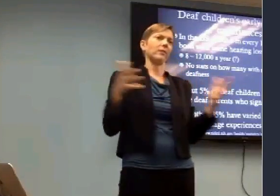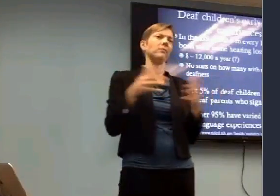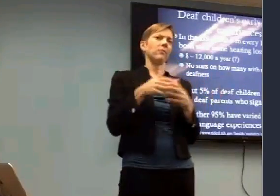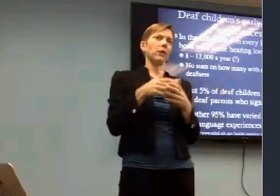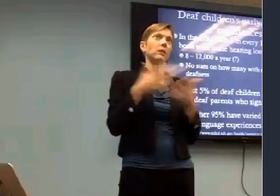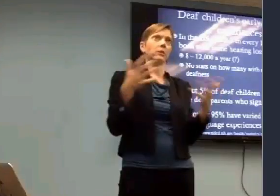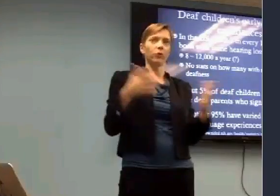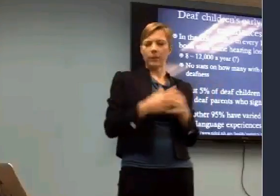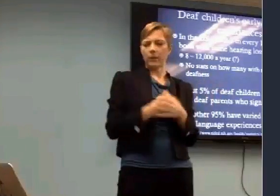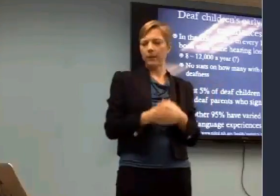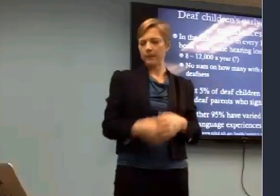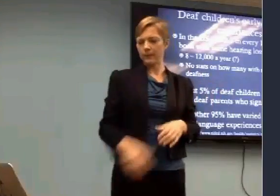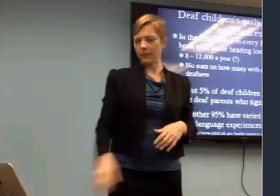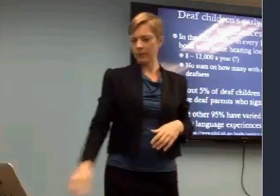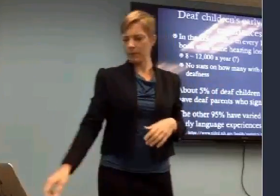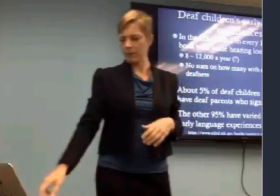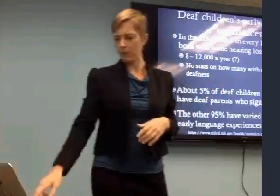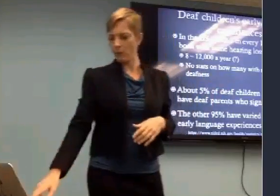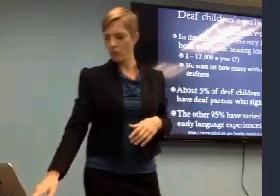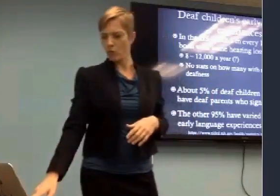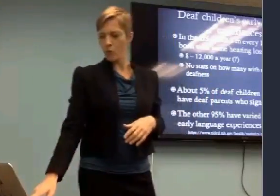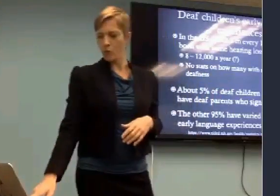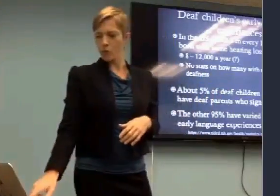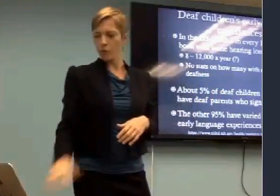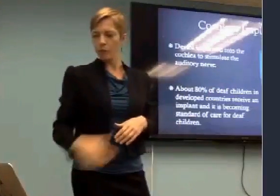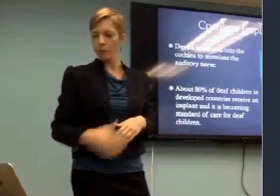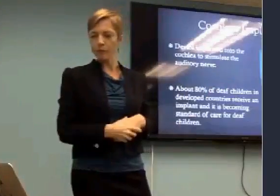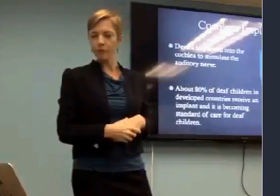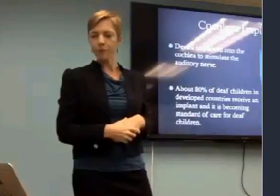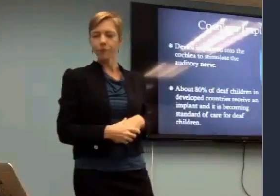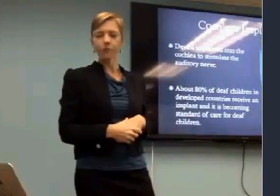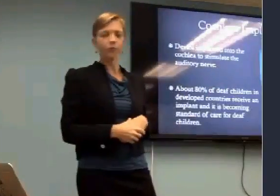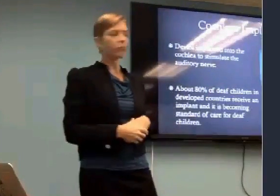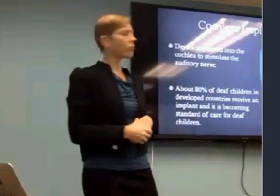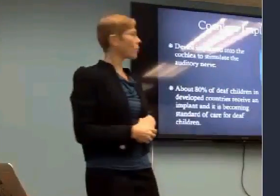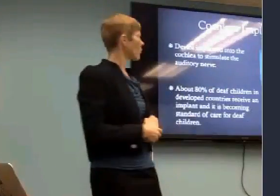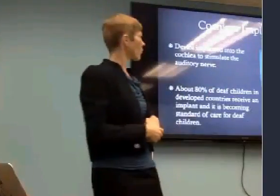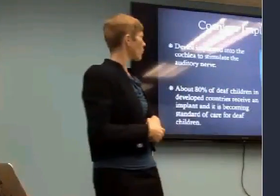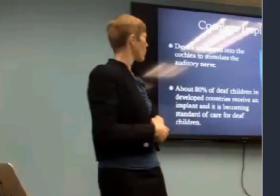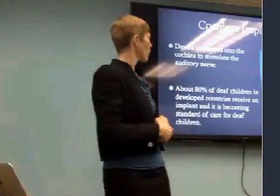experiences vary, very extreme.